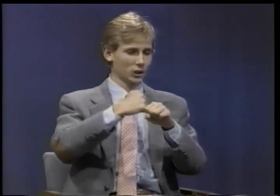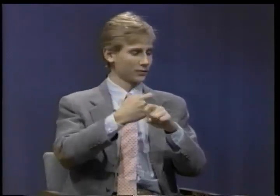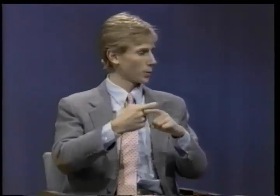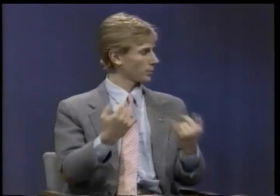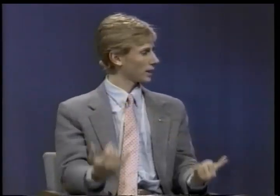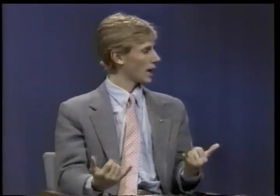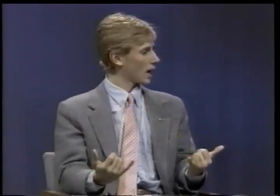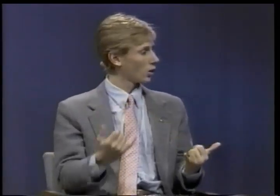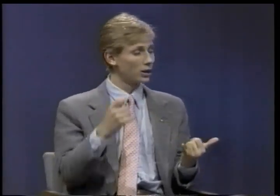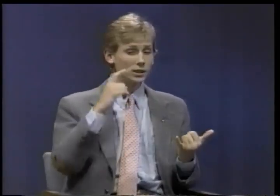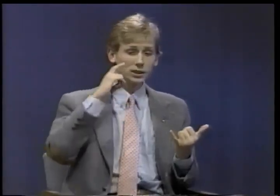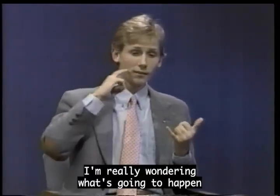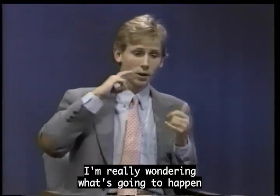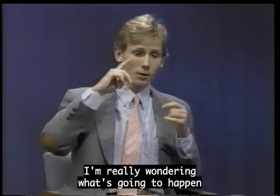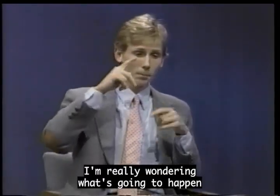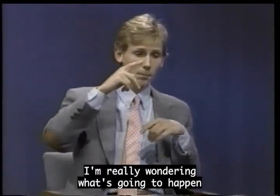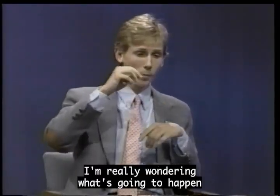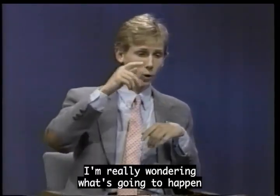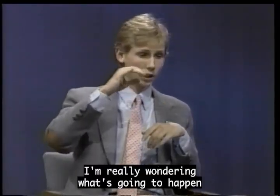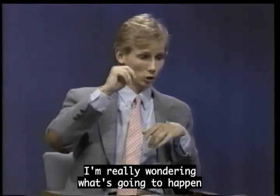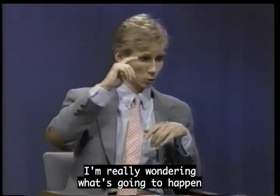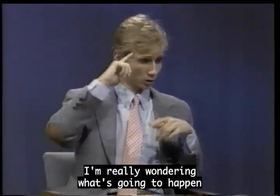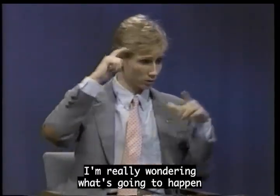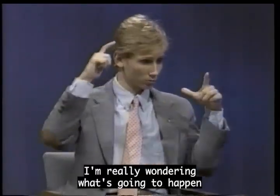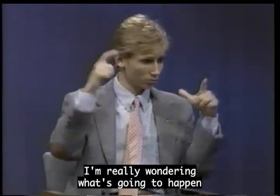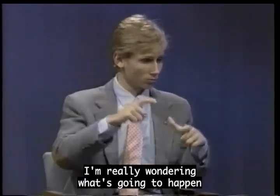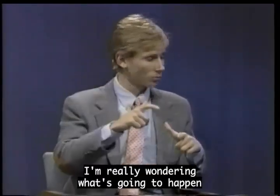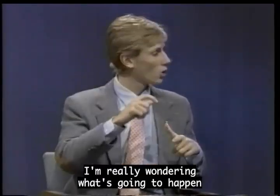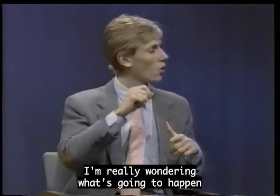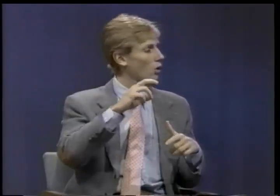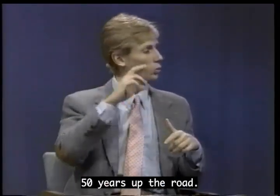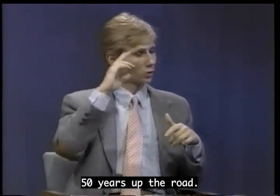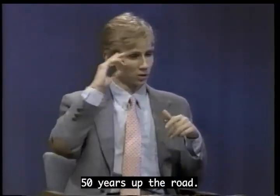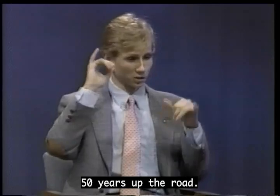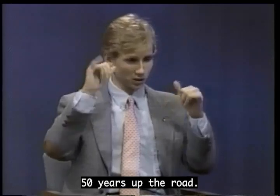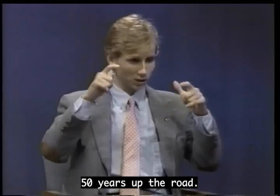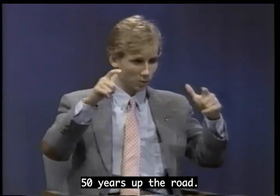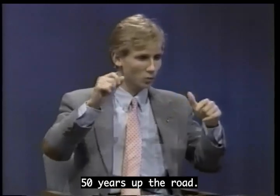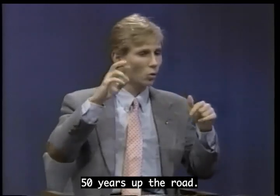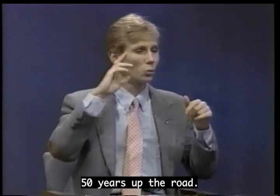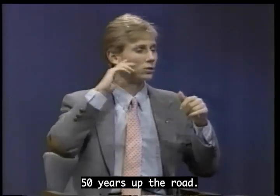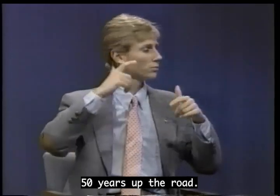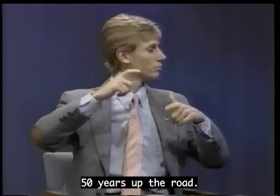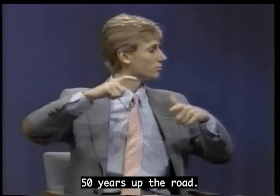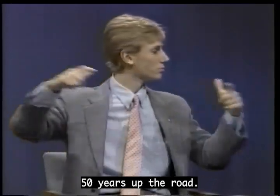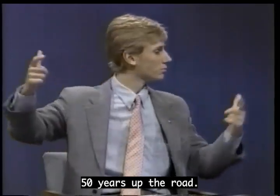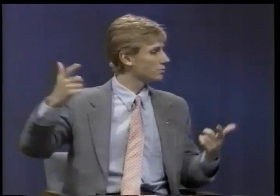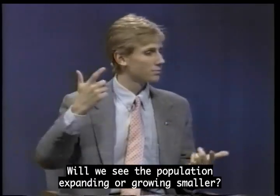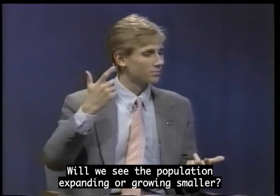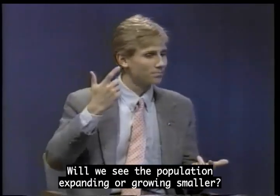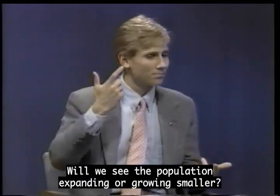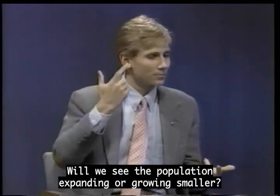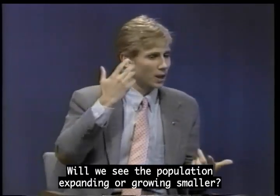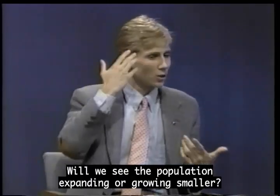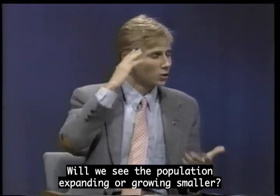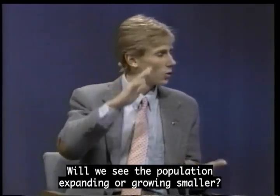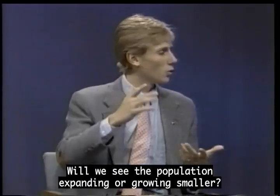I'm really wondering what's going to happen 50 years up the road. Will we see the population expanding or